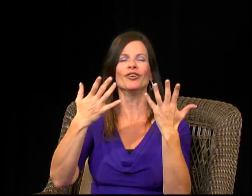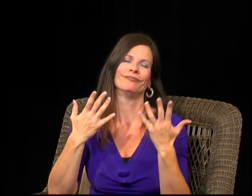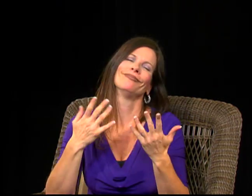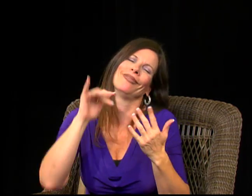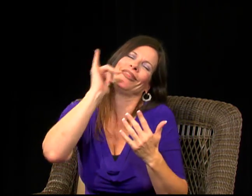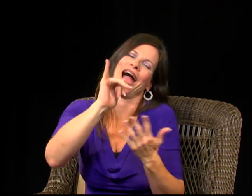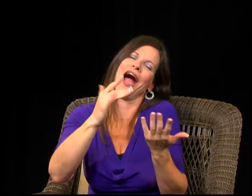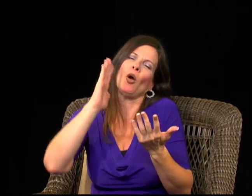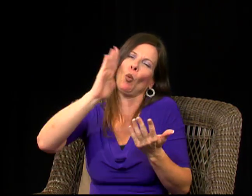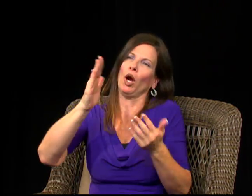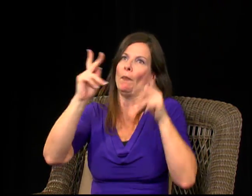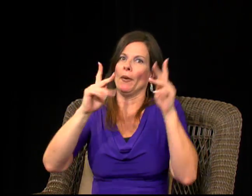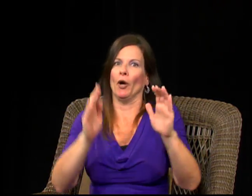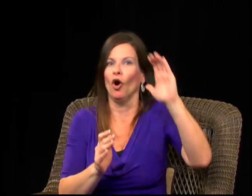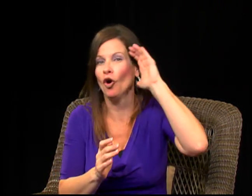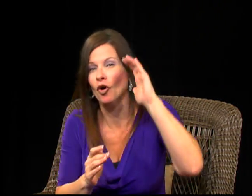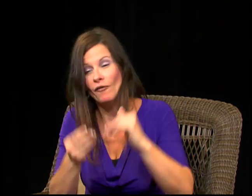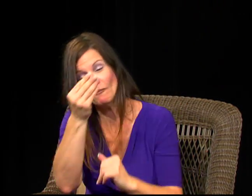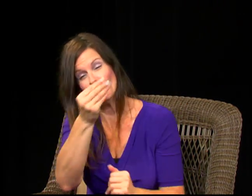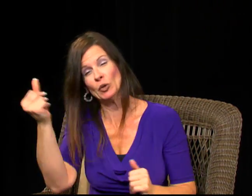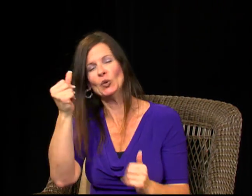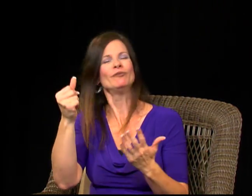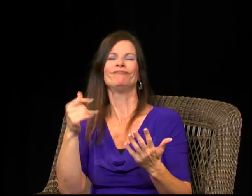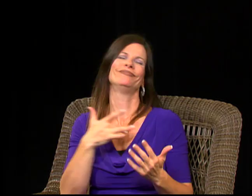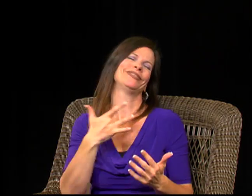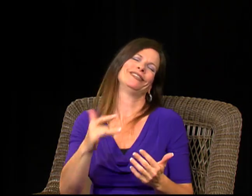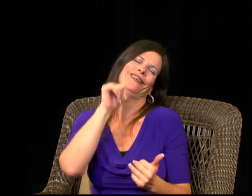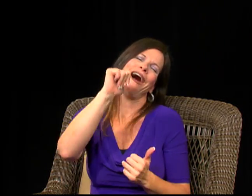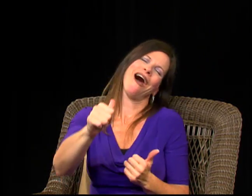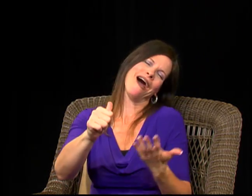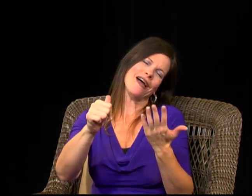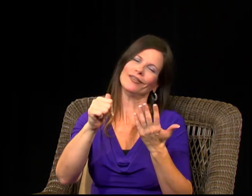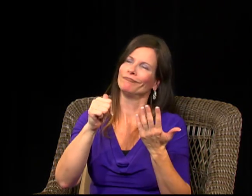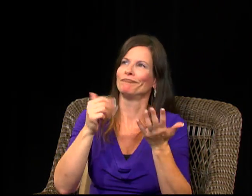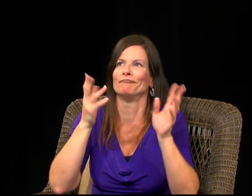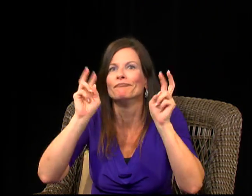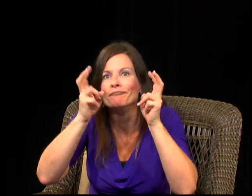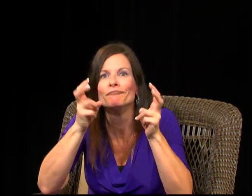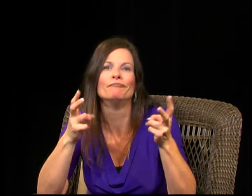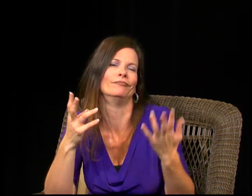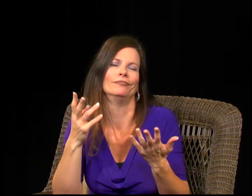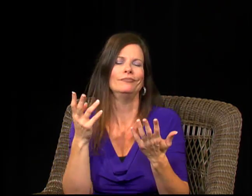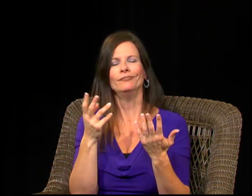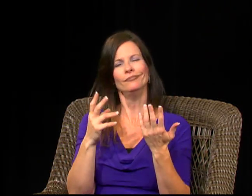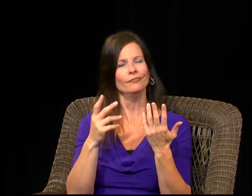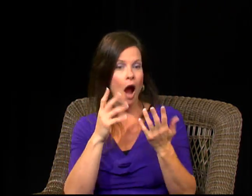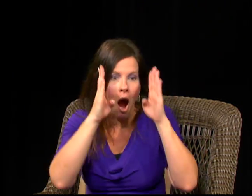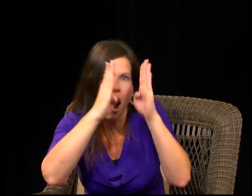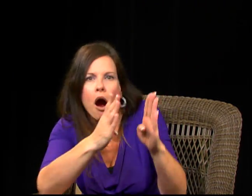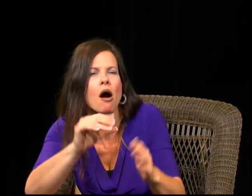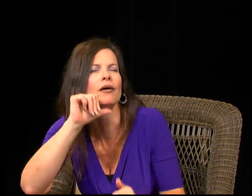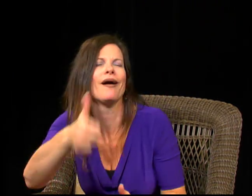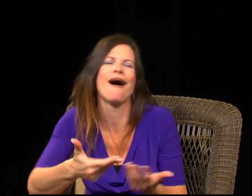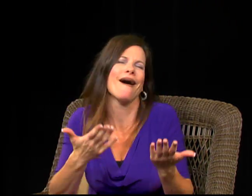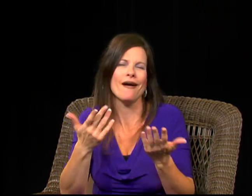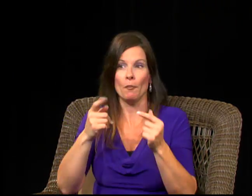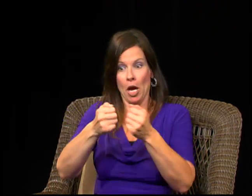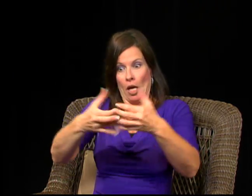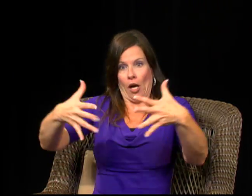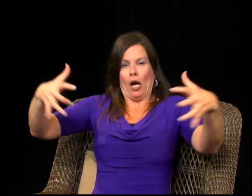he wanted, and he really had strength in numbers. Very few people succeed unless they have that type